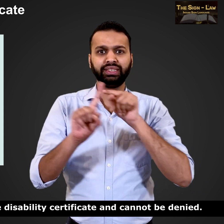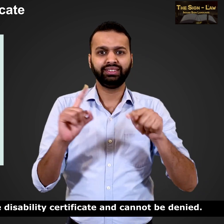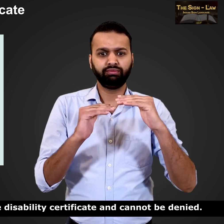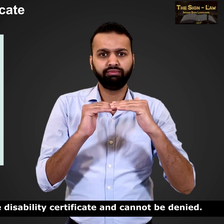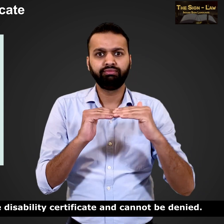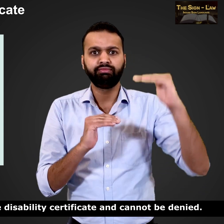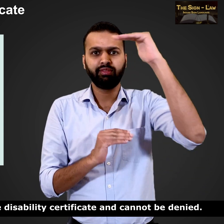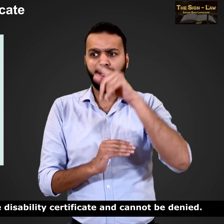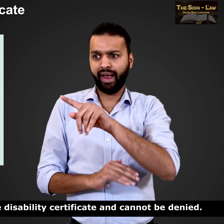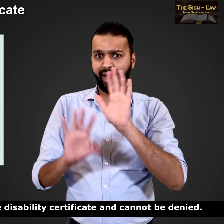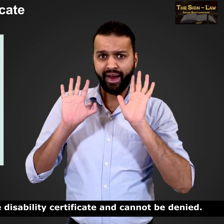be denied.